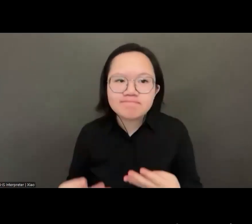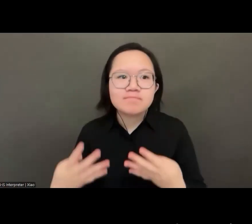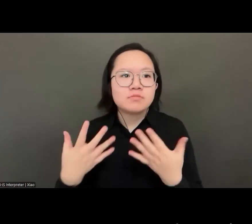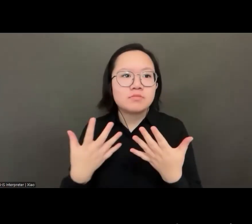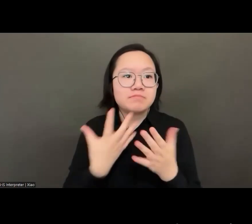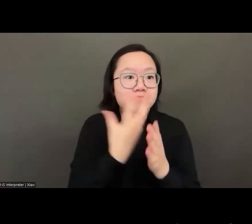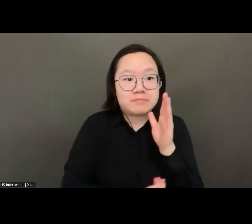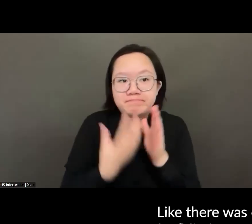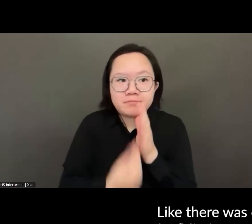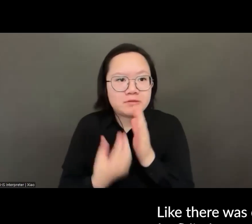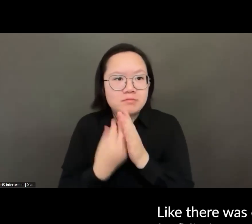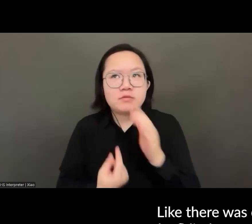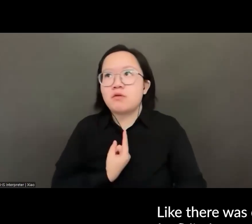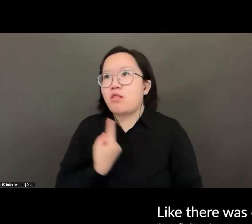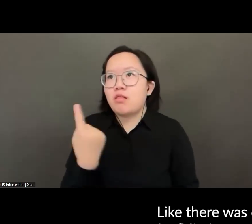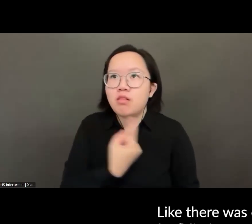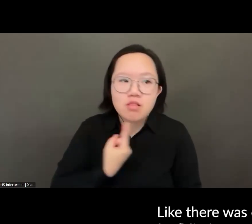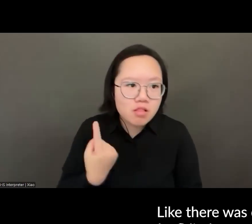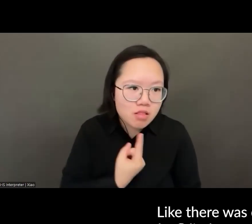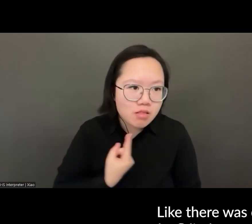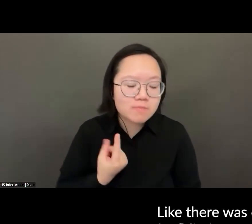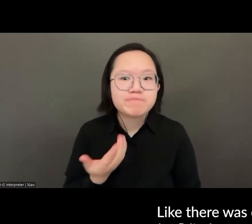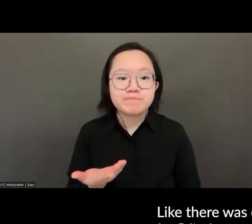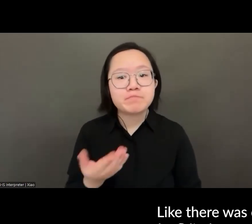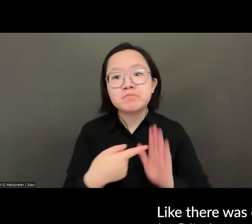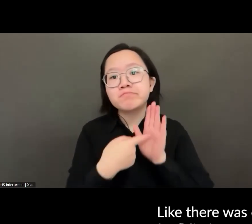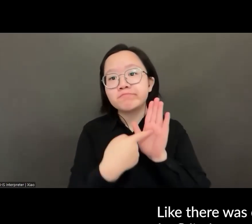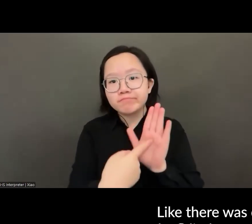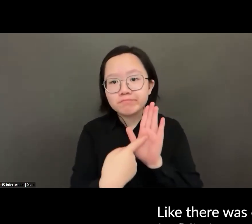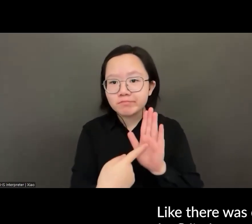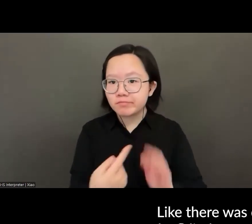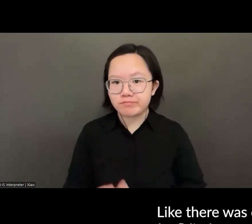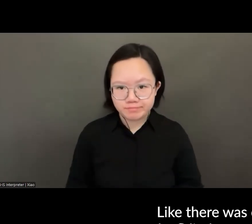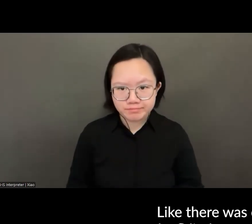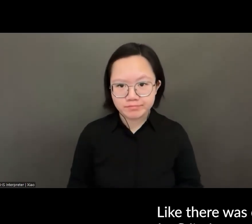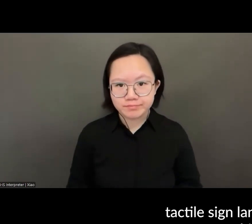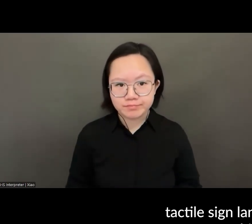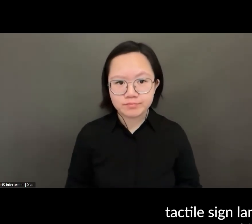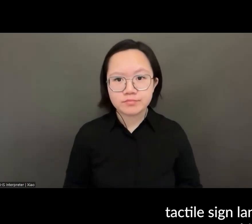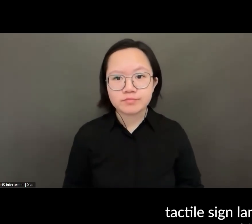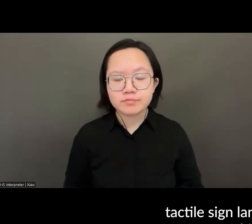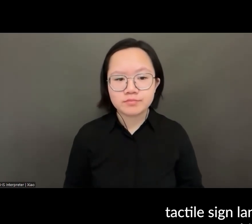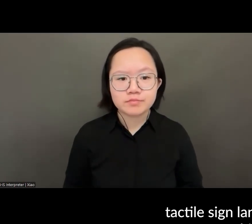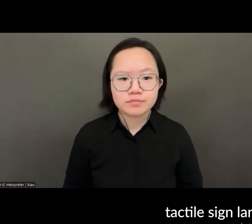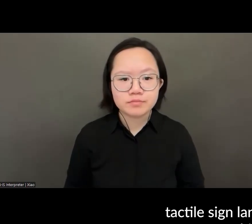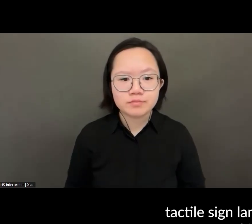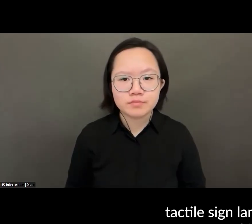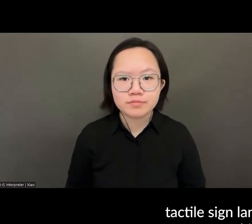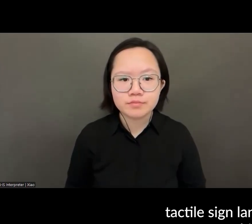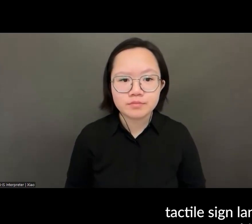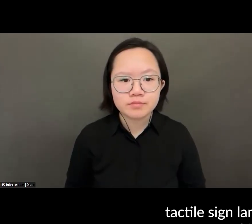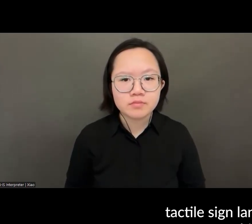me give you a few examples. Like there was one person with total deafblindness who was depending on tactile sign